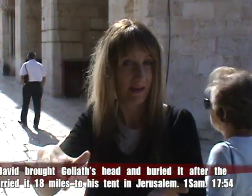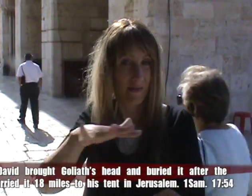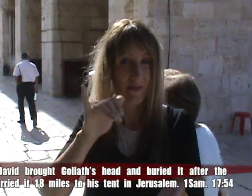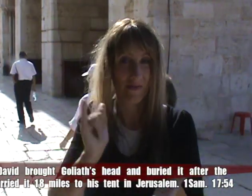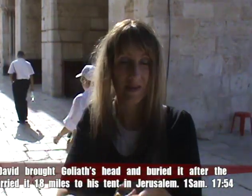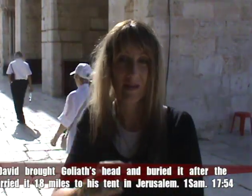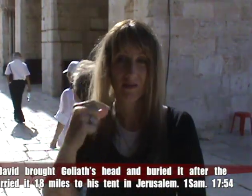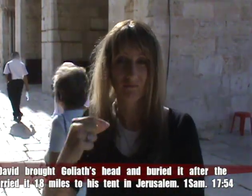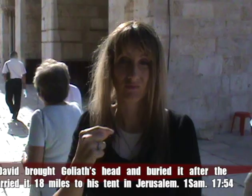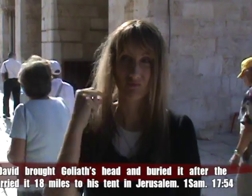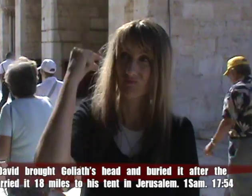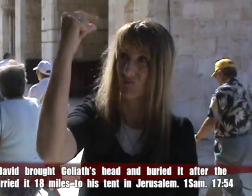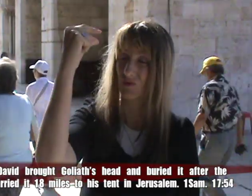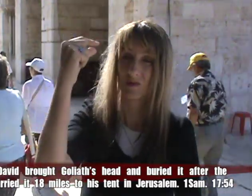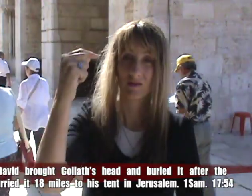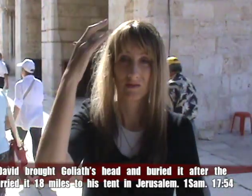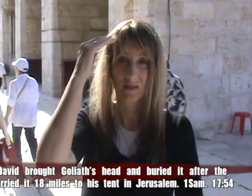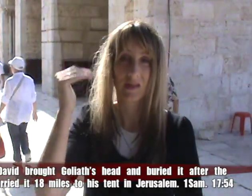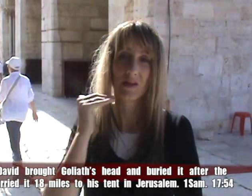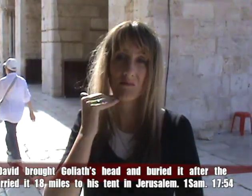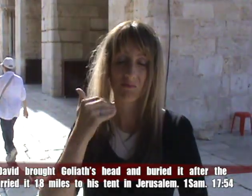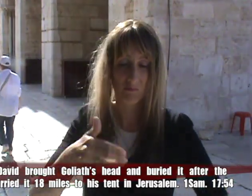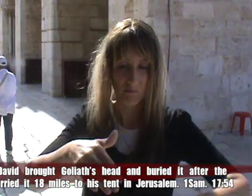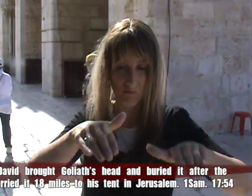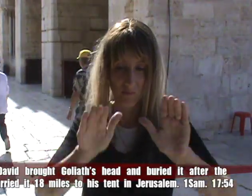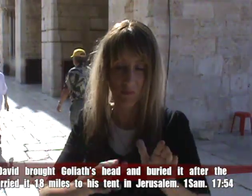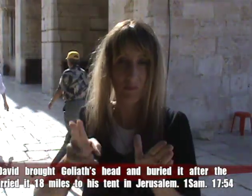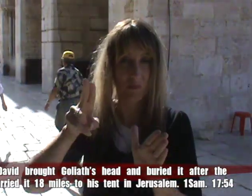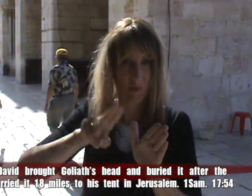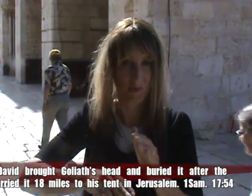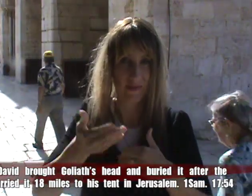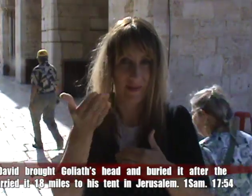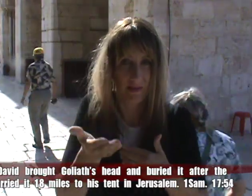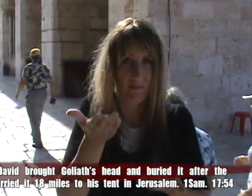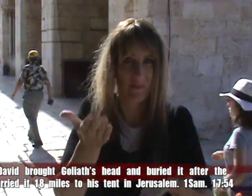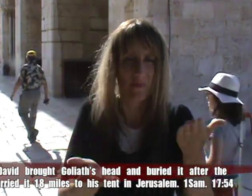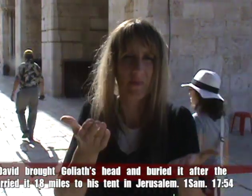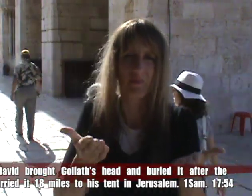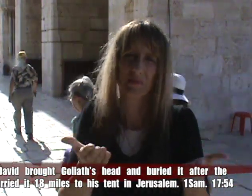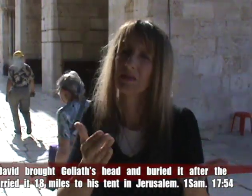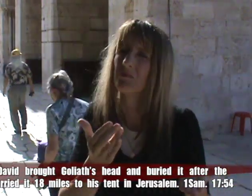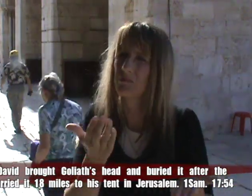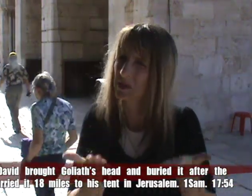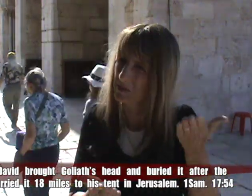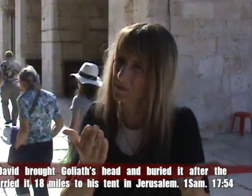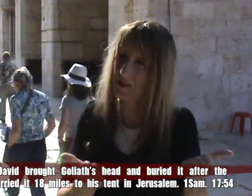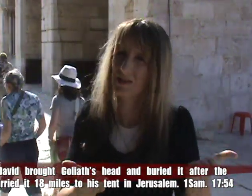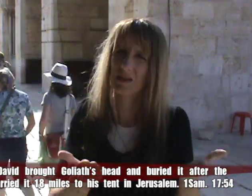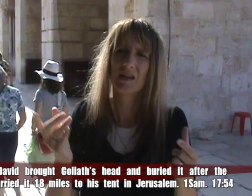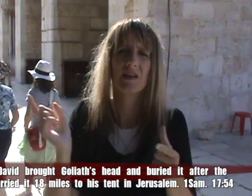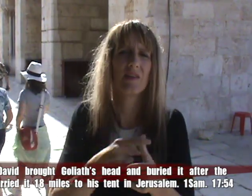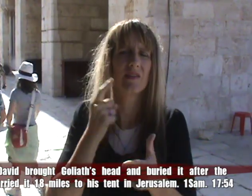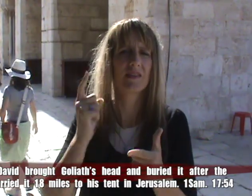And that's probably where David brought Goliath's head and buried it after the battle,